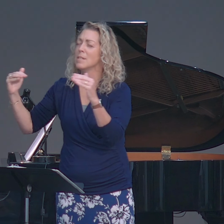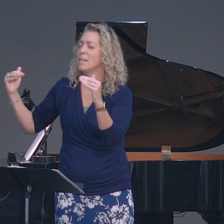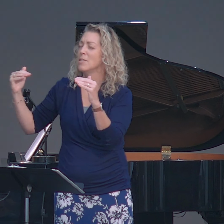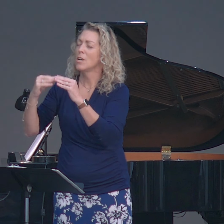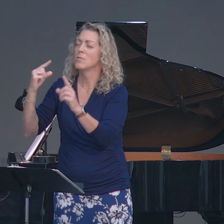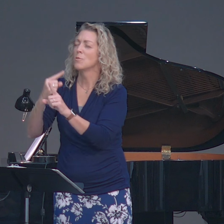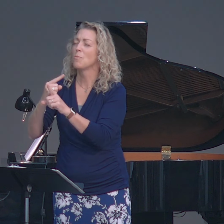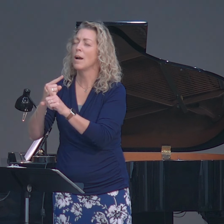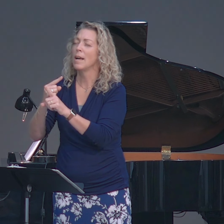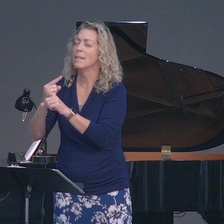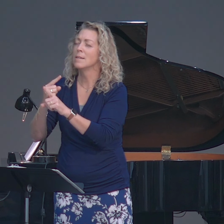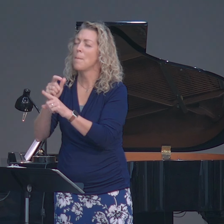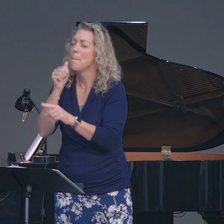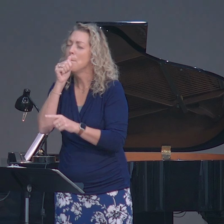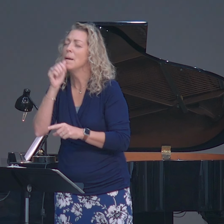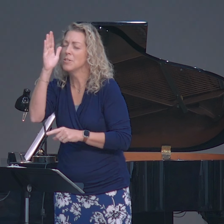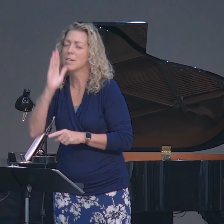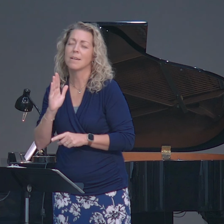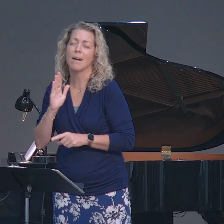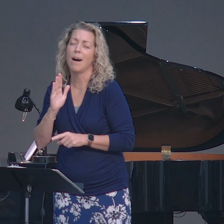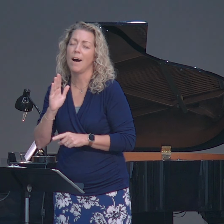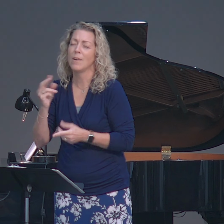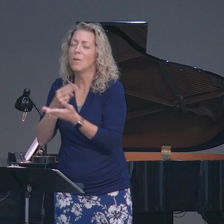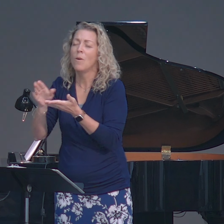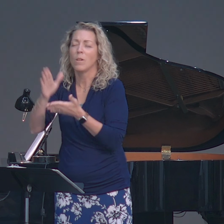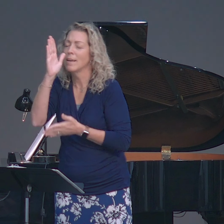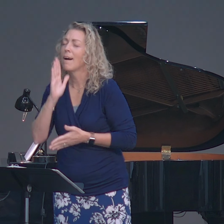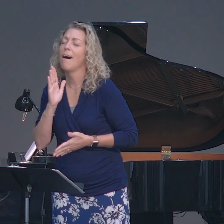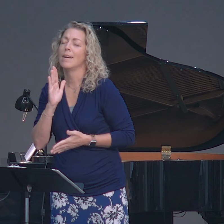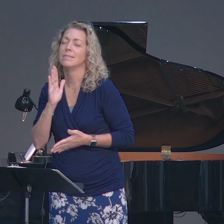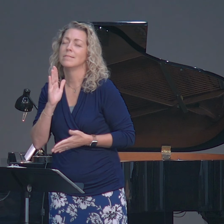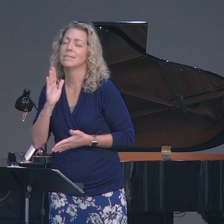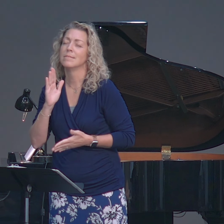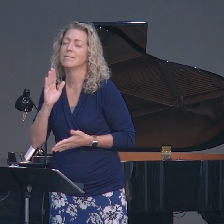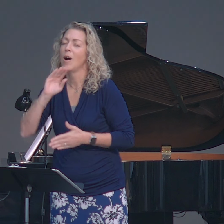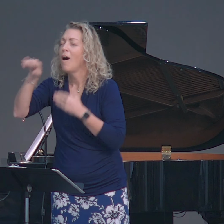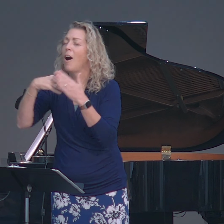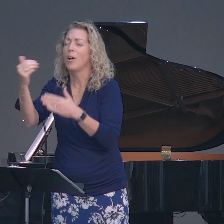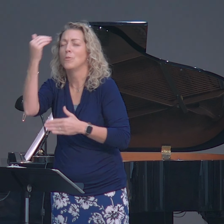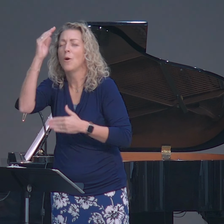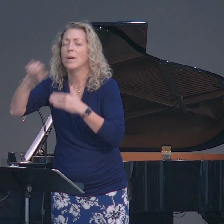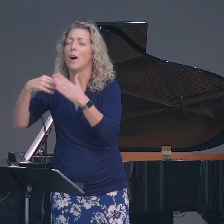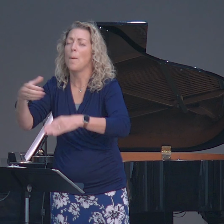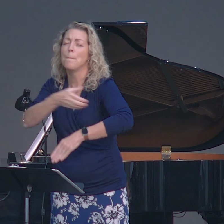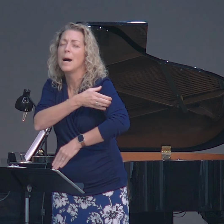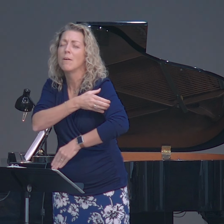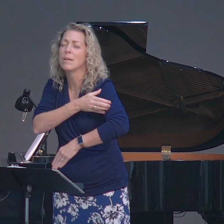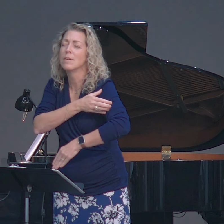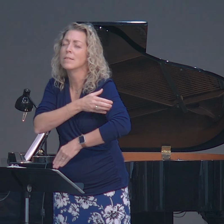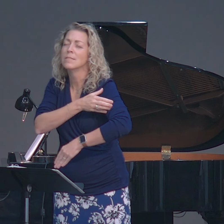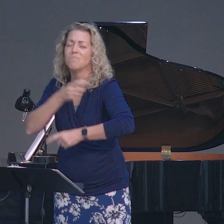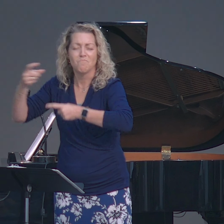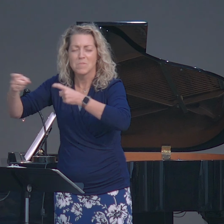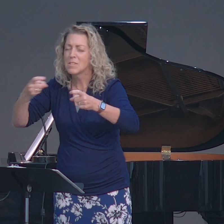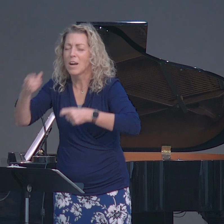God, a patient God, a loving God, a holy God, all-knowing, all-powerful, sovereign over all things,